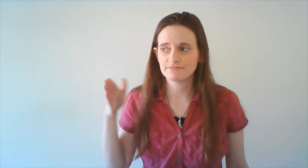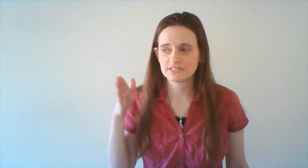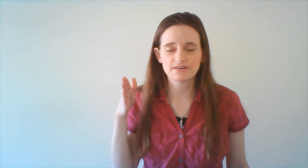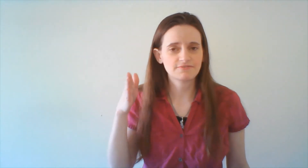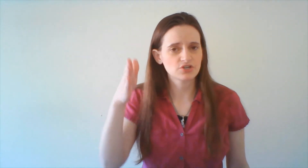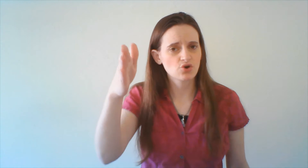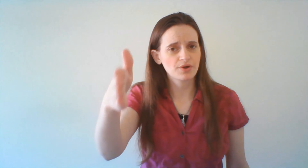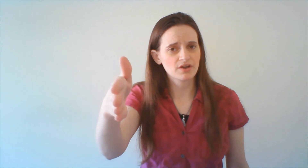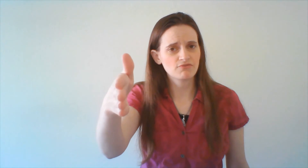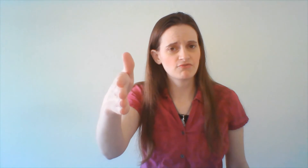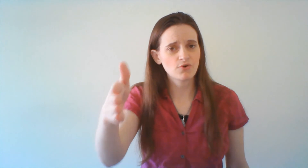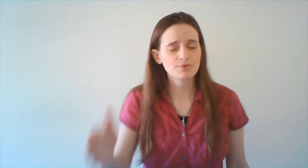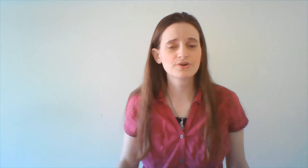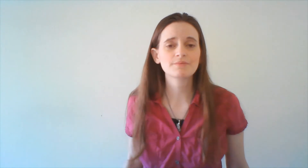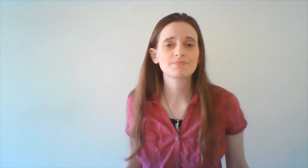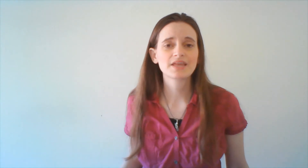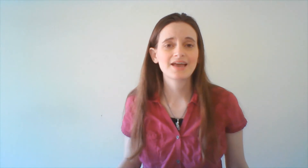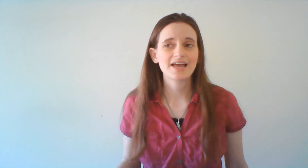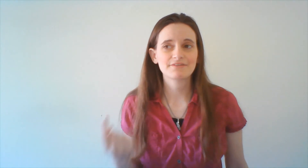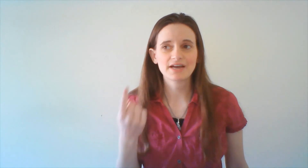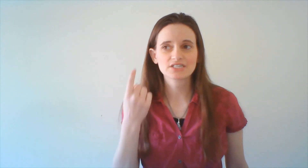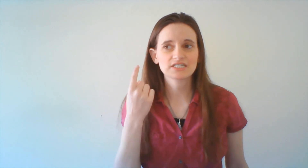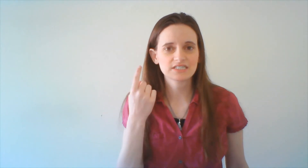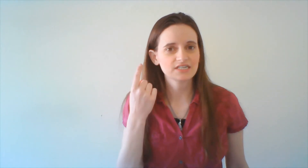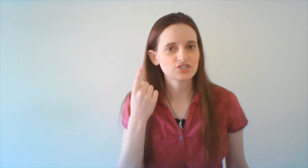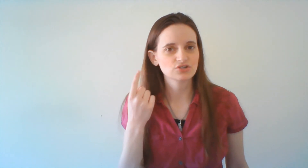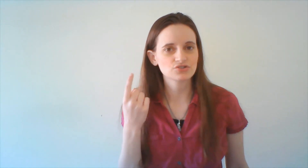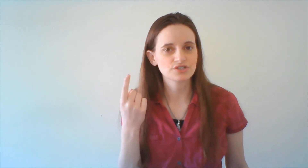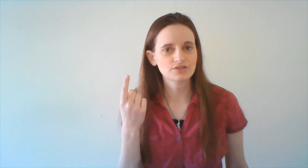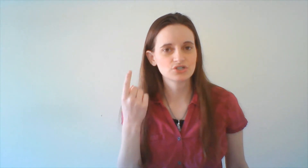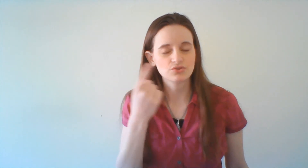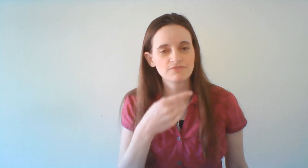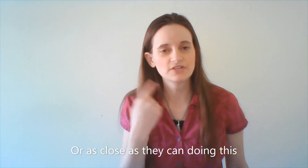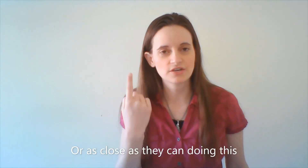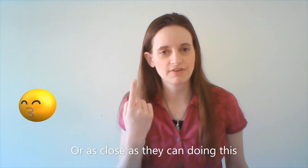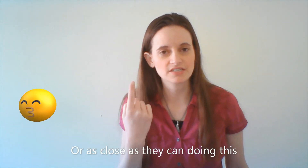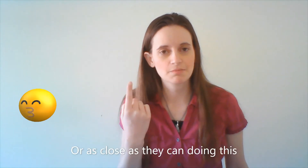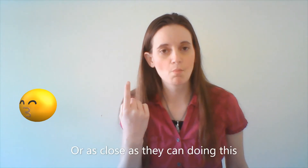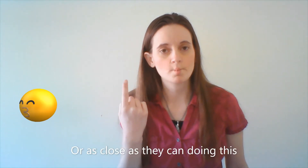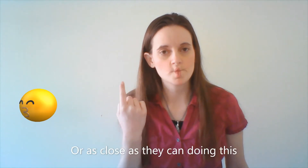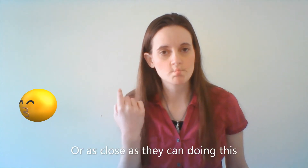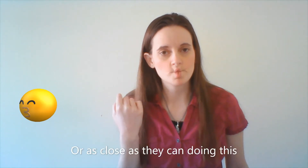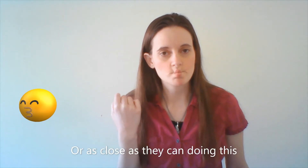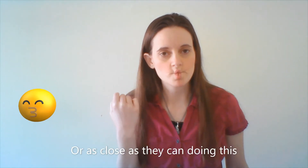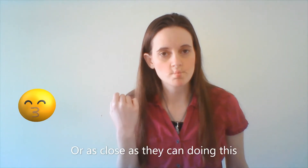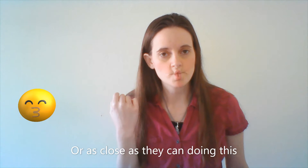seen fish going forward, and I've actually seen children do the fishy face.